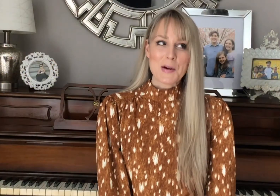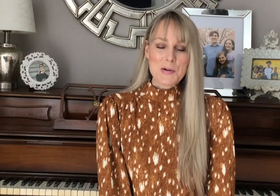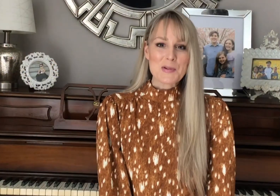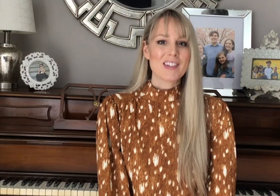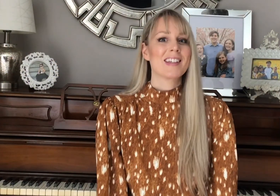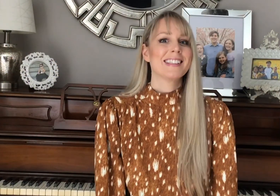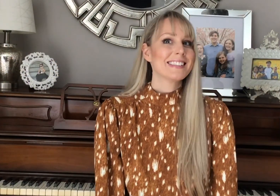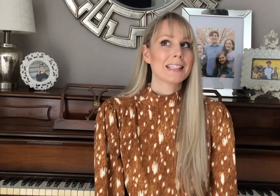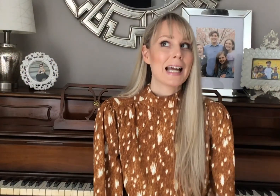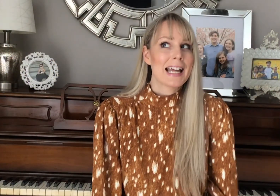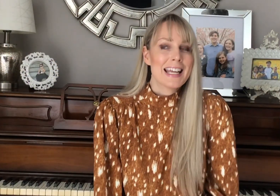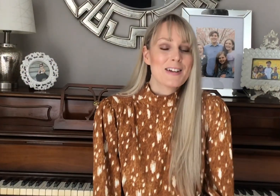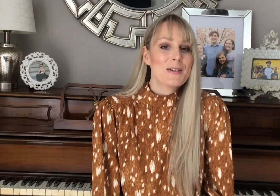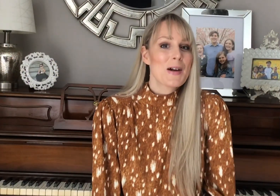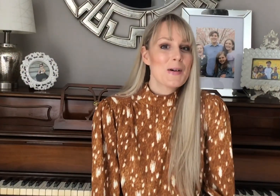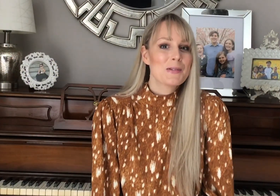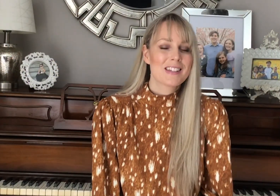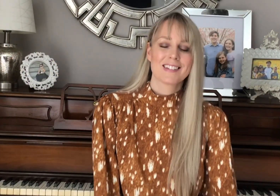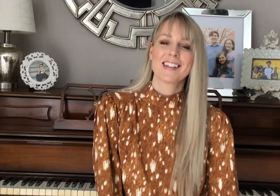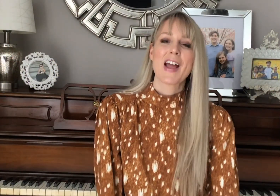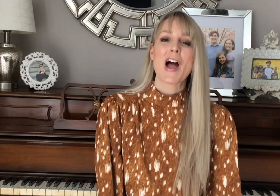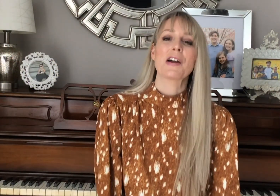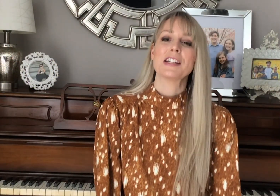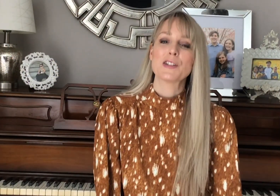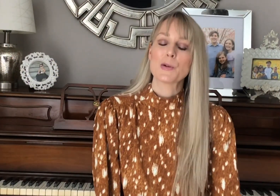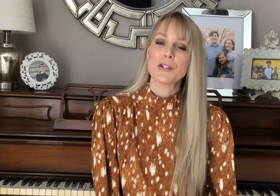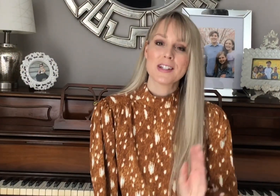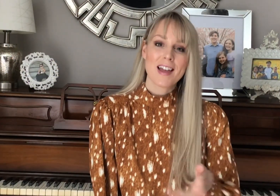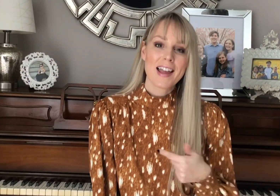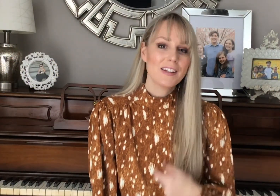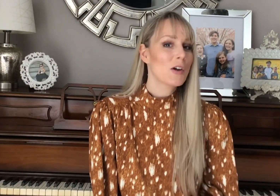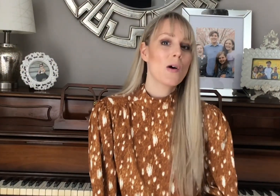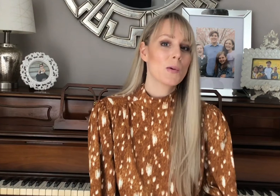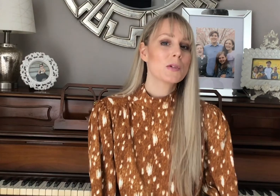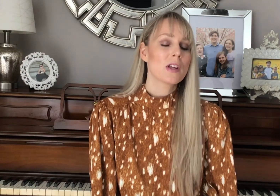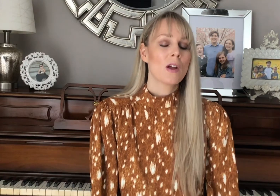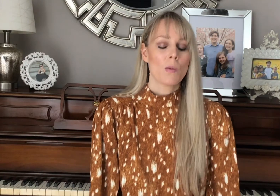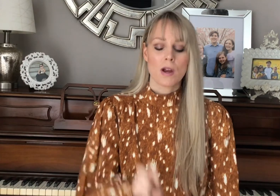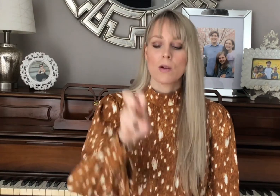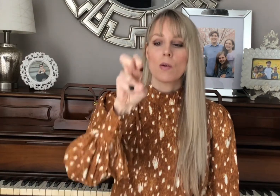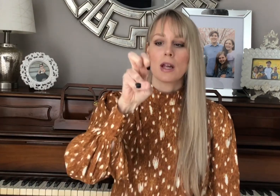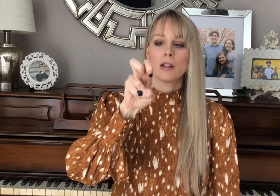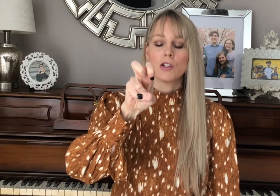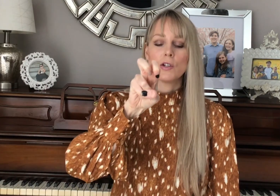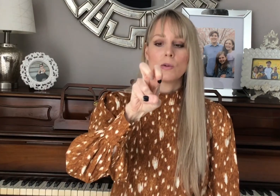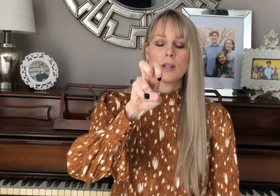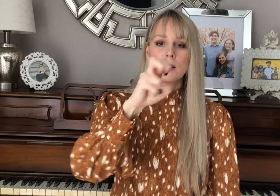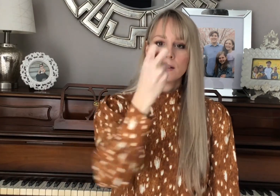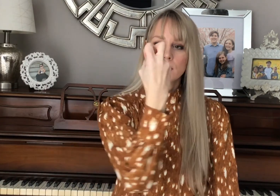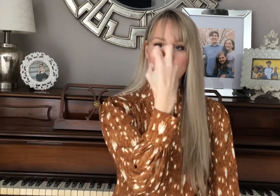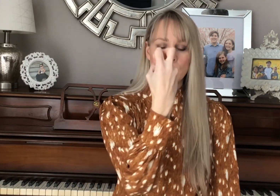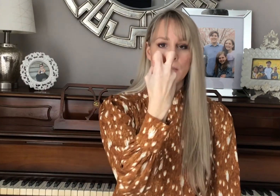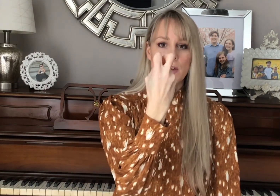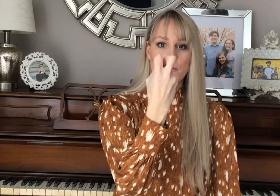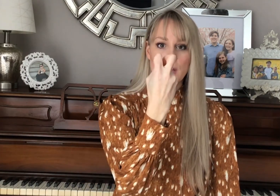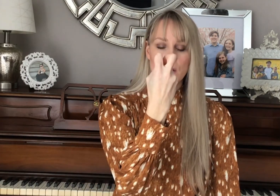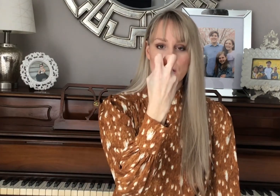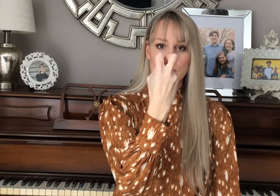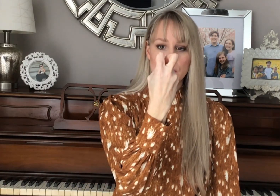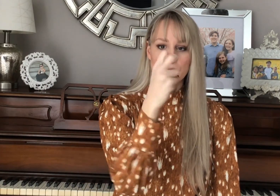Goat. I hear a goat. All right, so to sign goat, we are going to do this with our fingers,